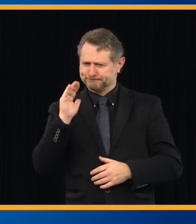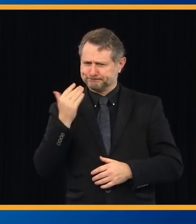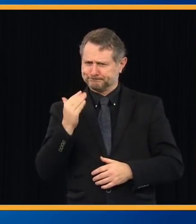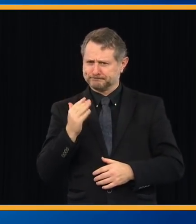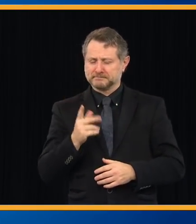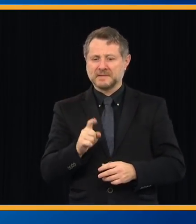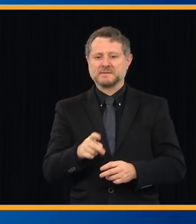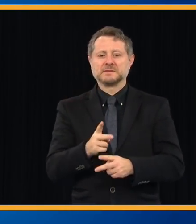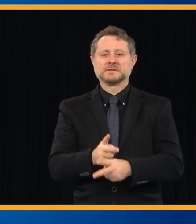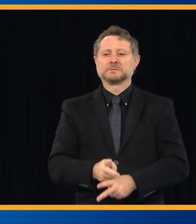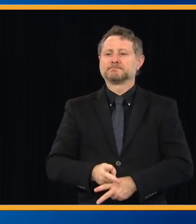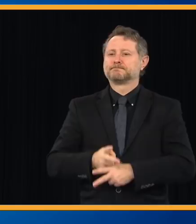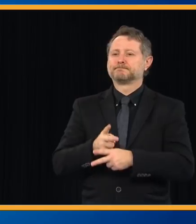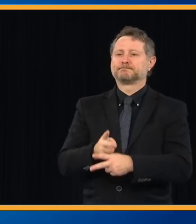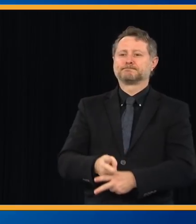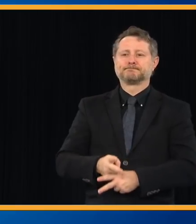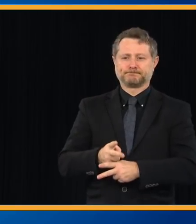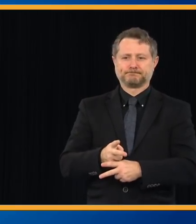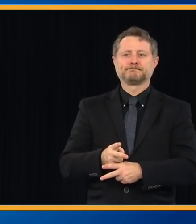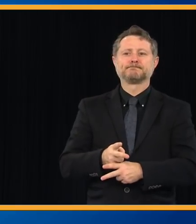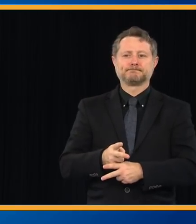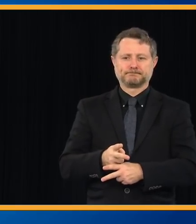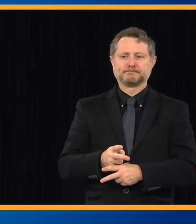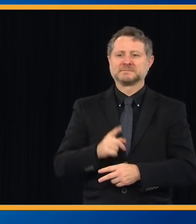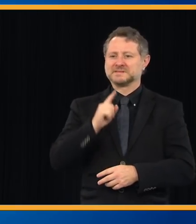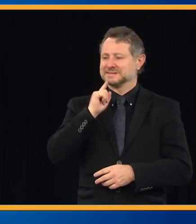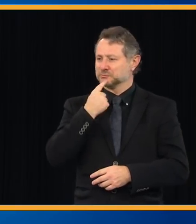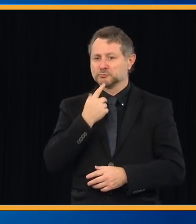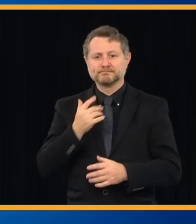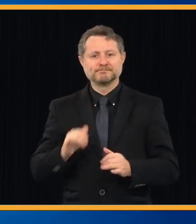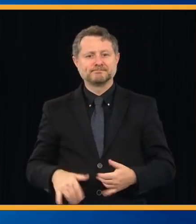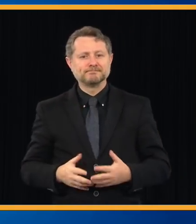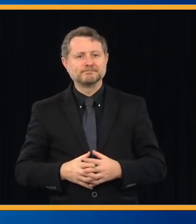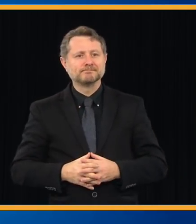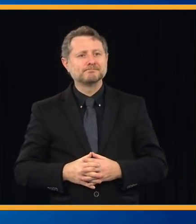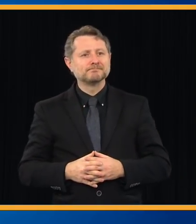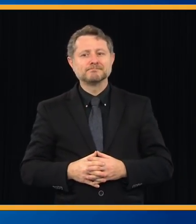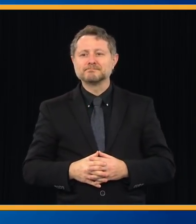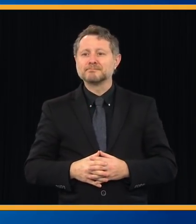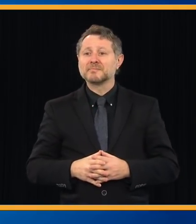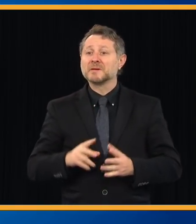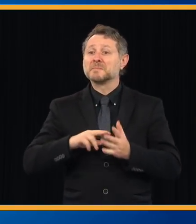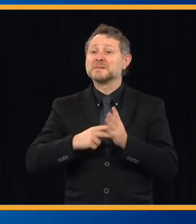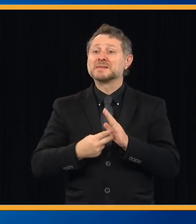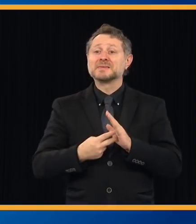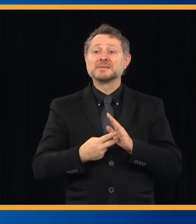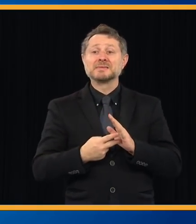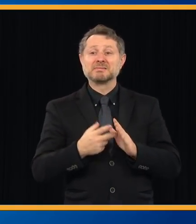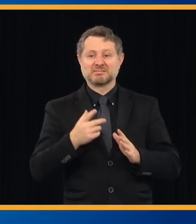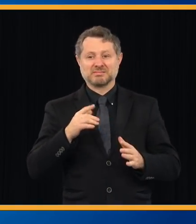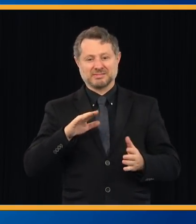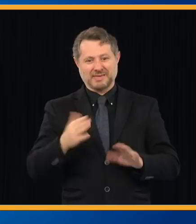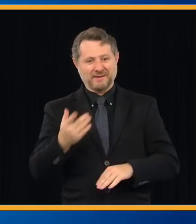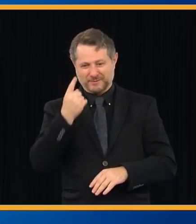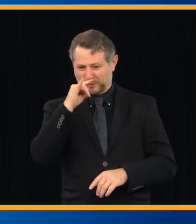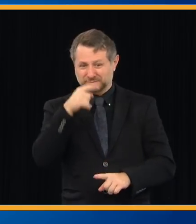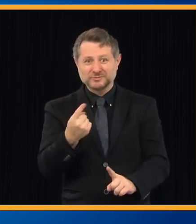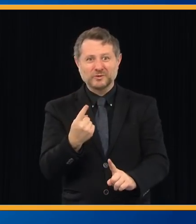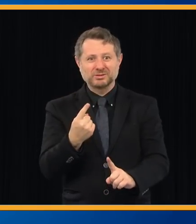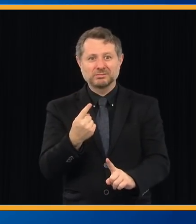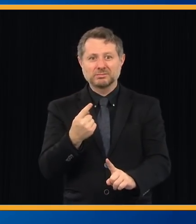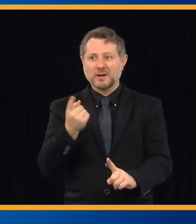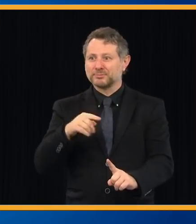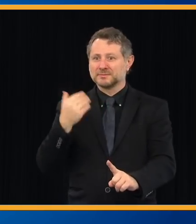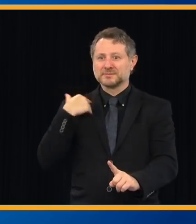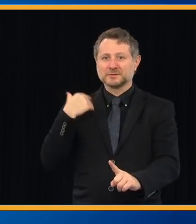because this is something that we're looking at. And again, there has been at least one fatality because of this, and there may be others that